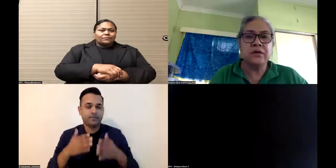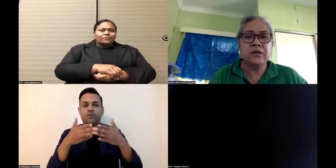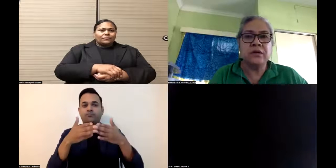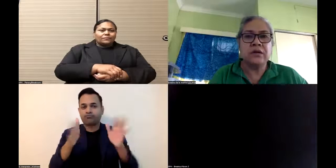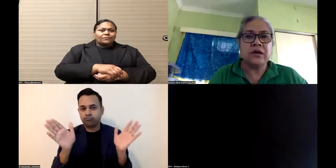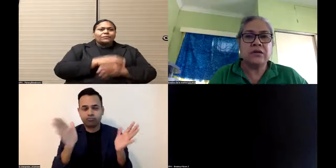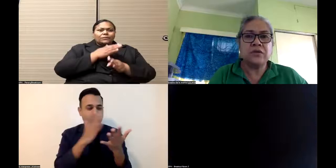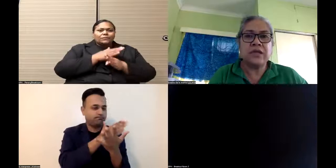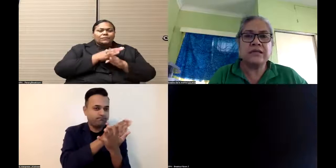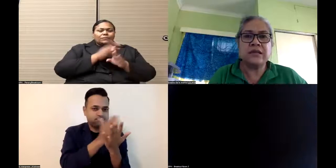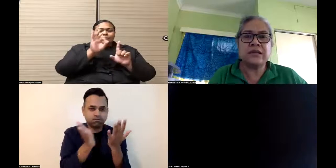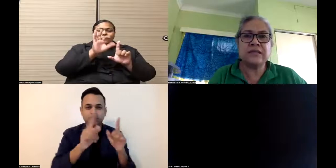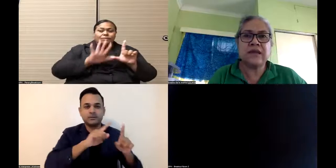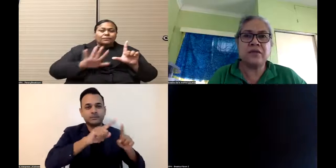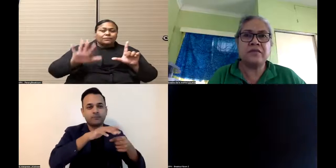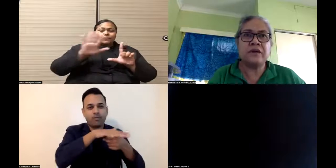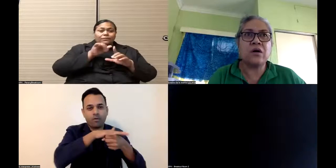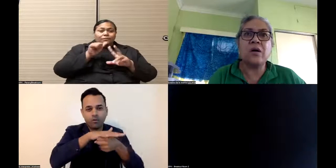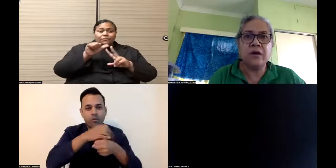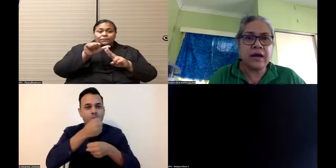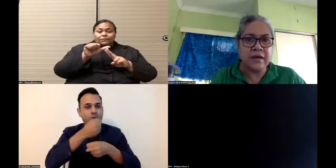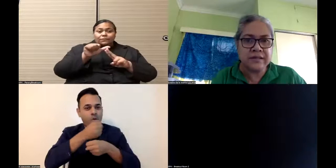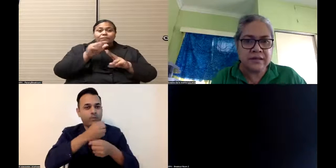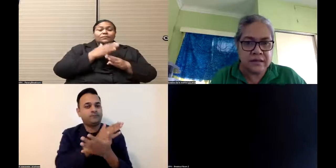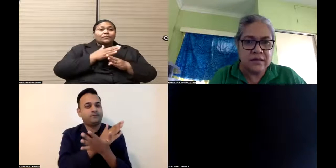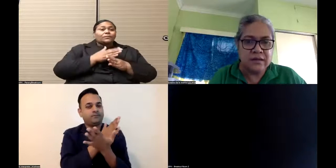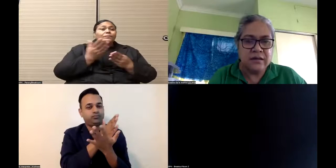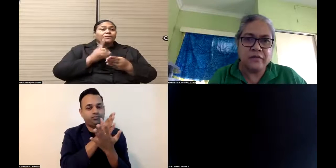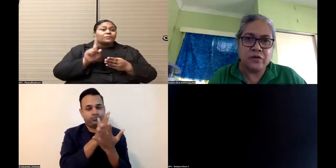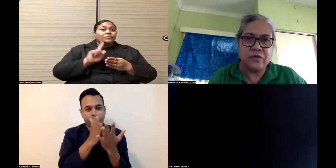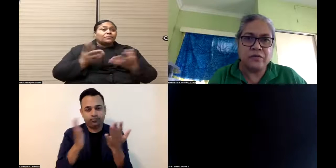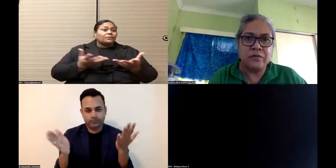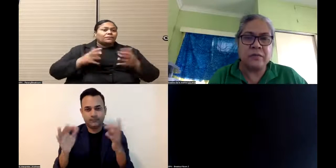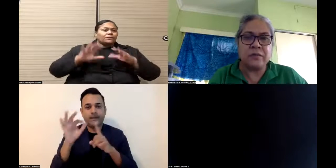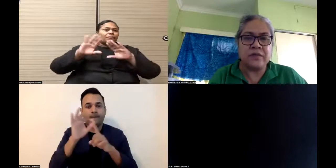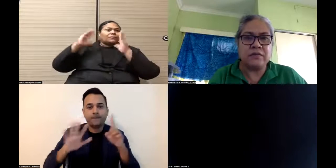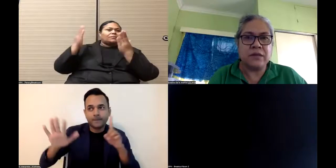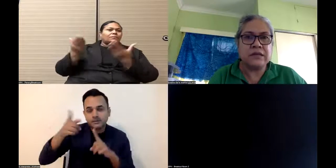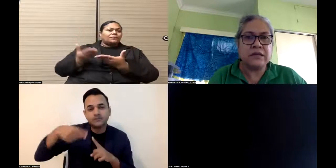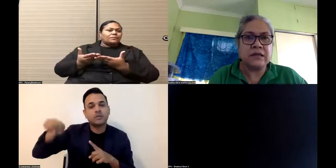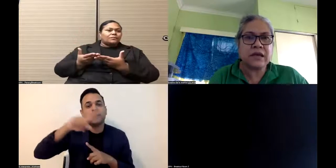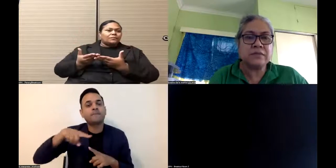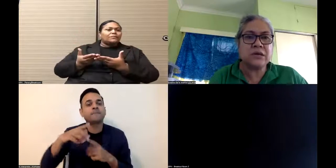world. So that's kind of our common currency for people with